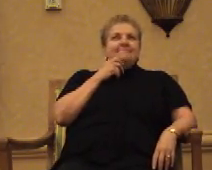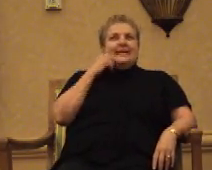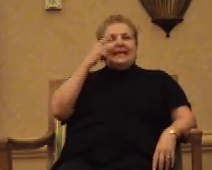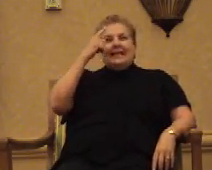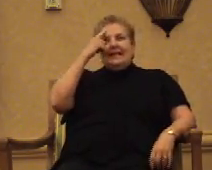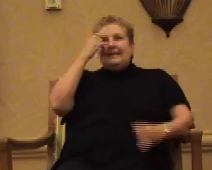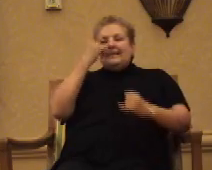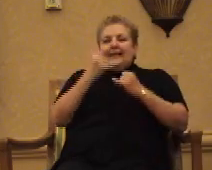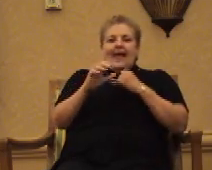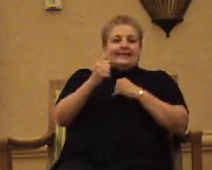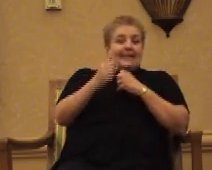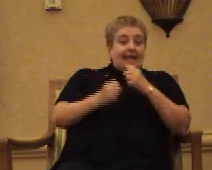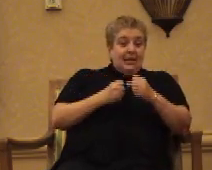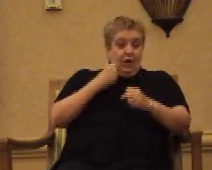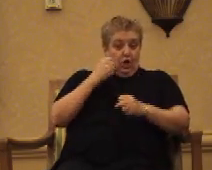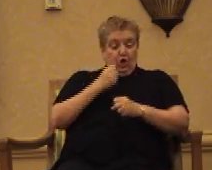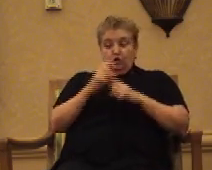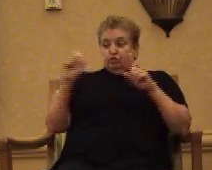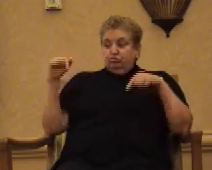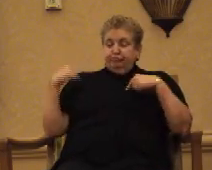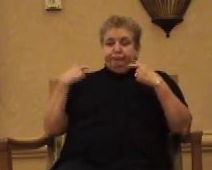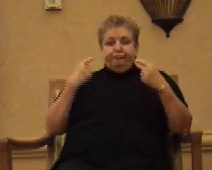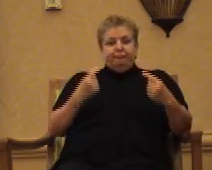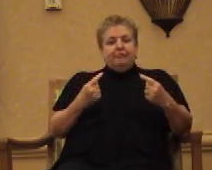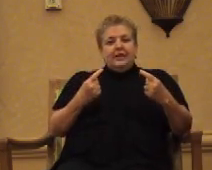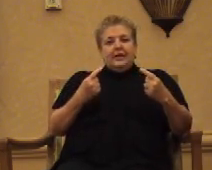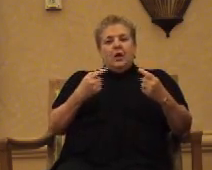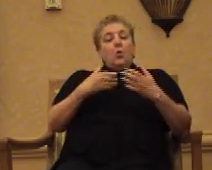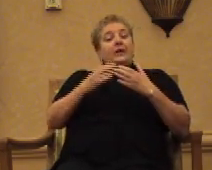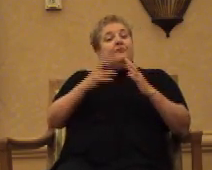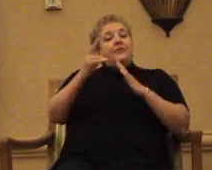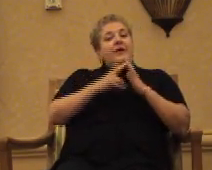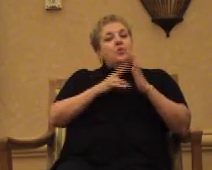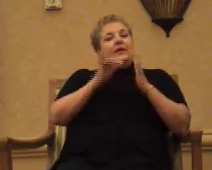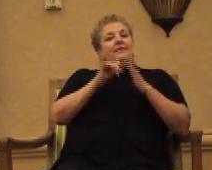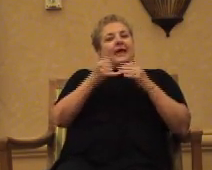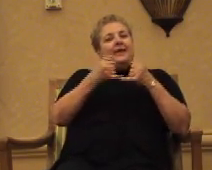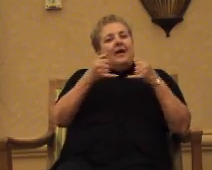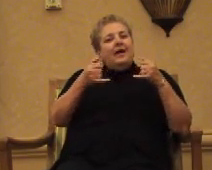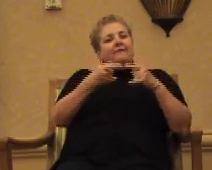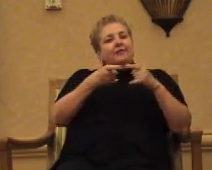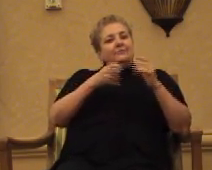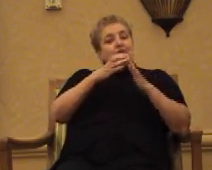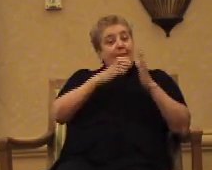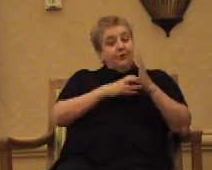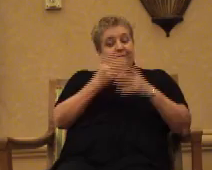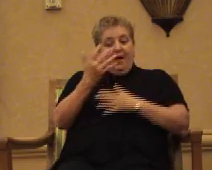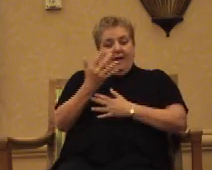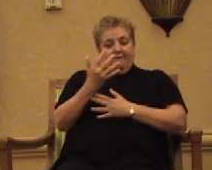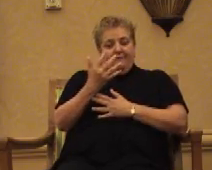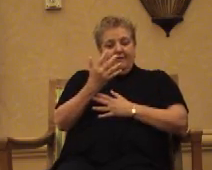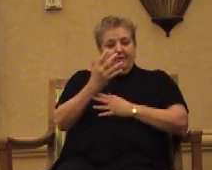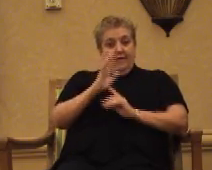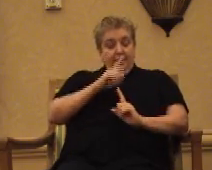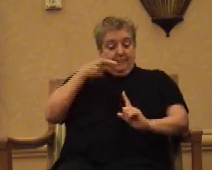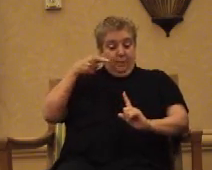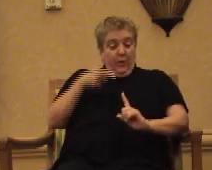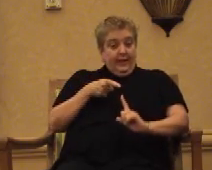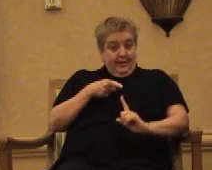10 years has been, whenever they read that line in chapter 5, the point is